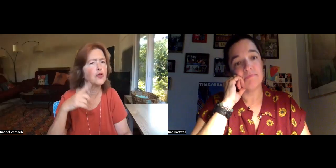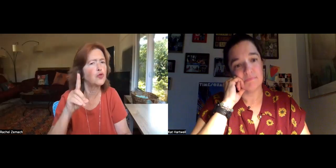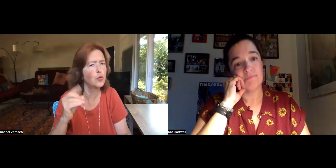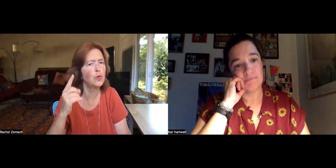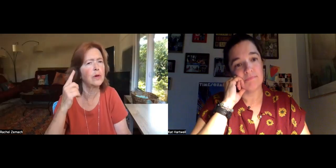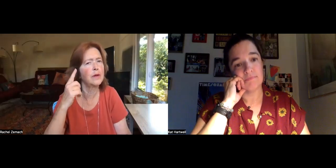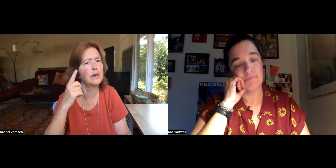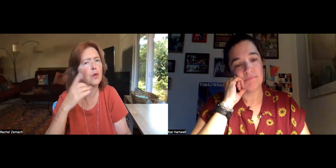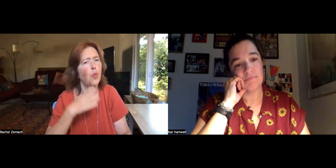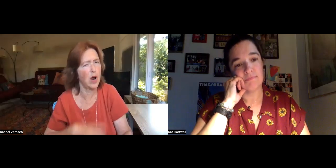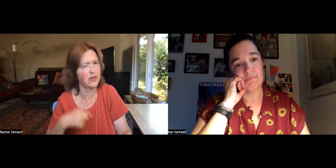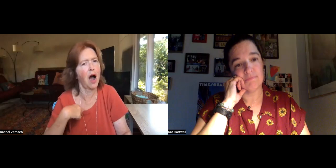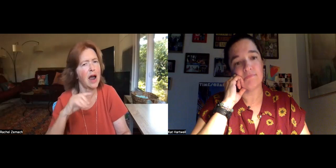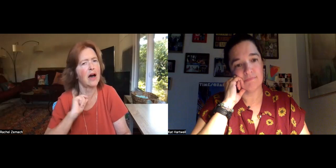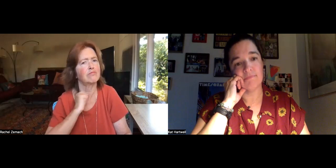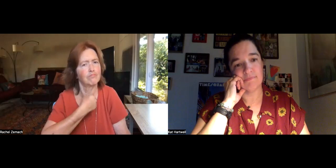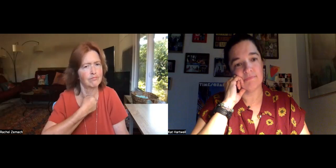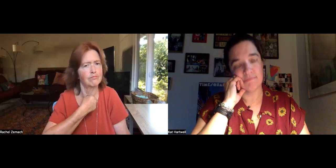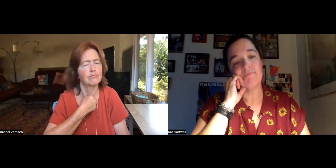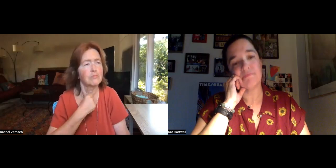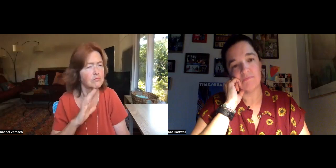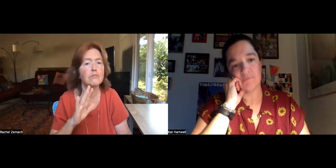do wish I had